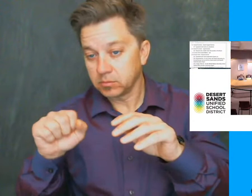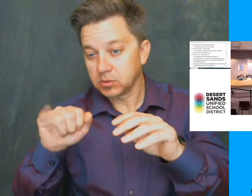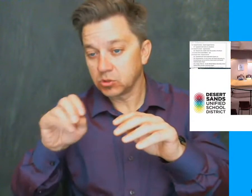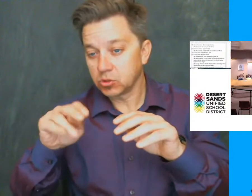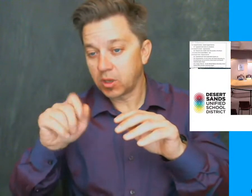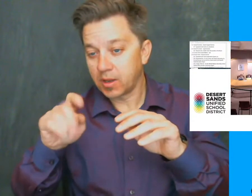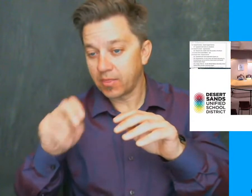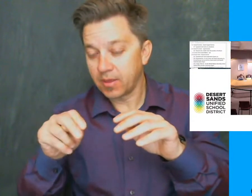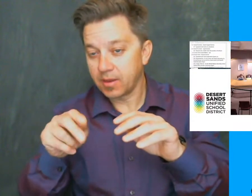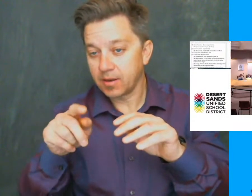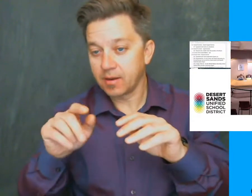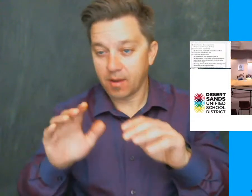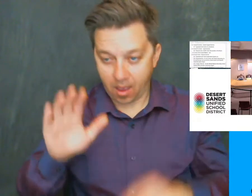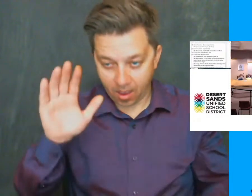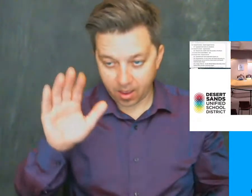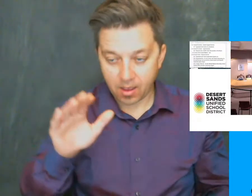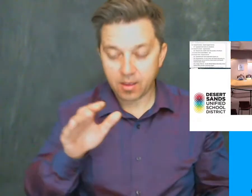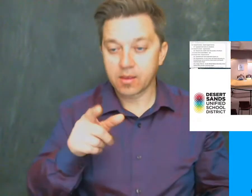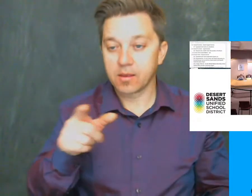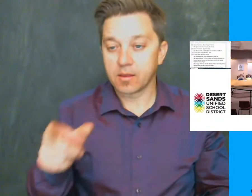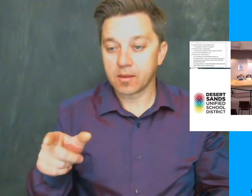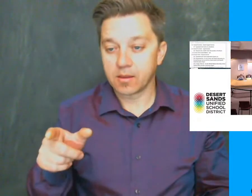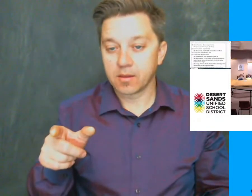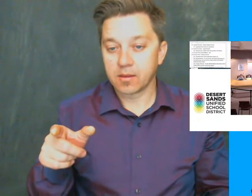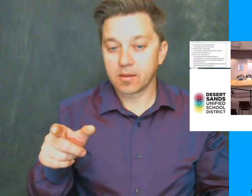Jonathan. Aye. No.